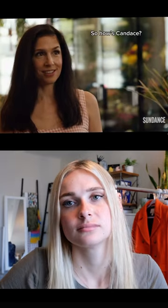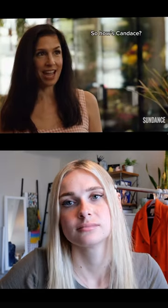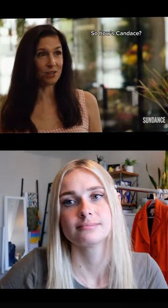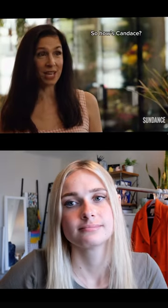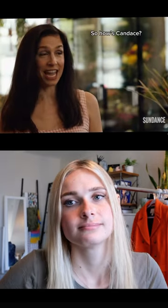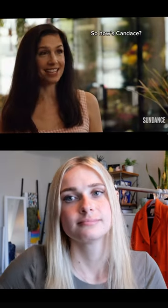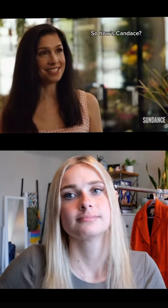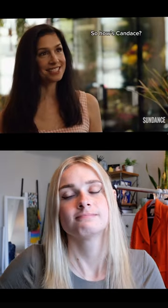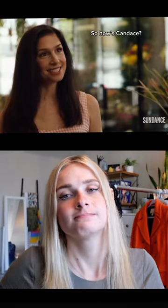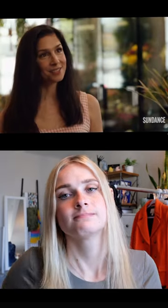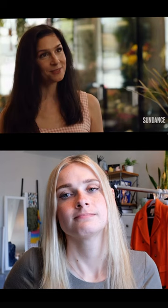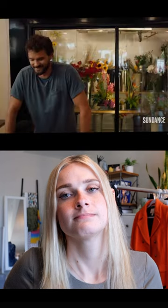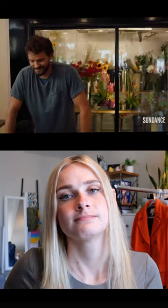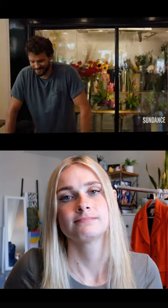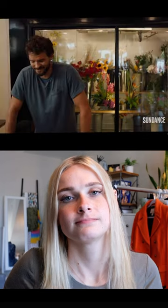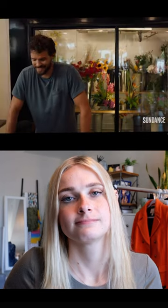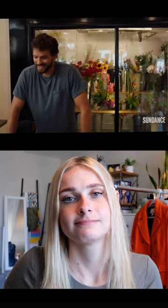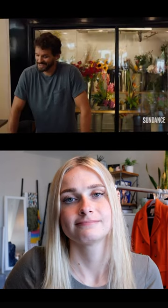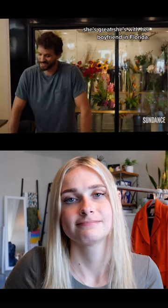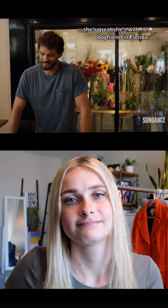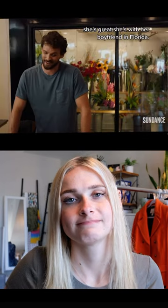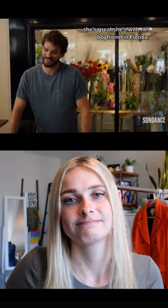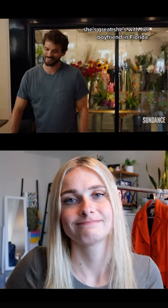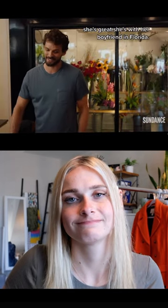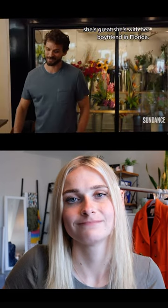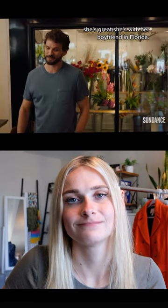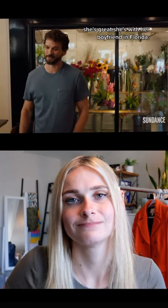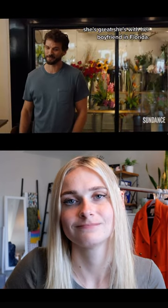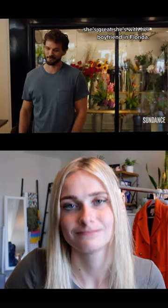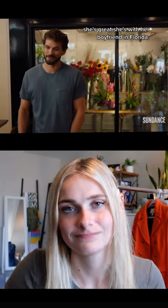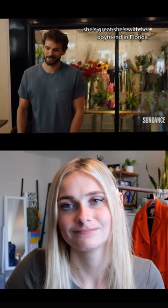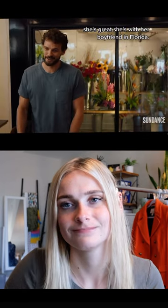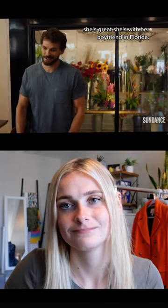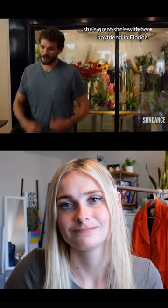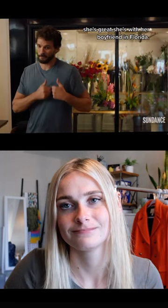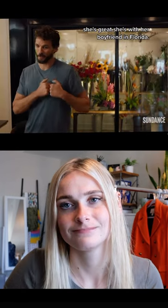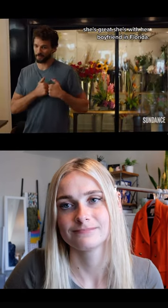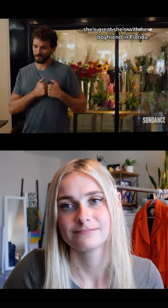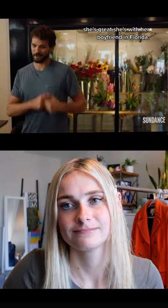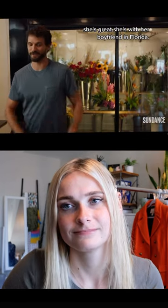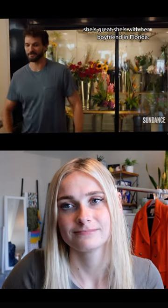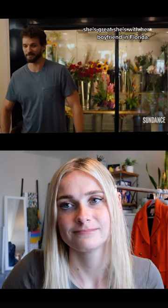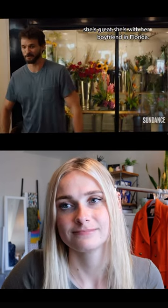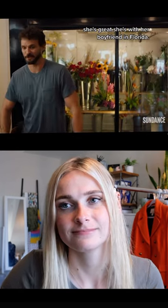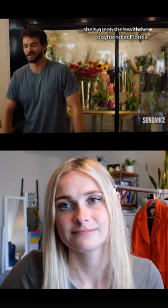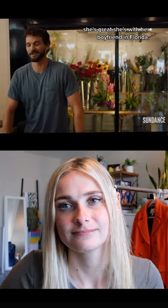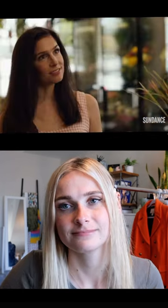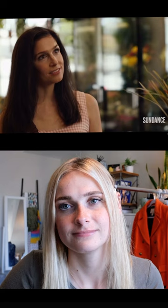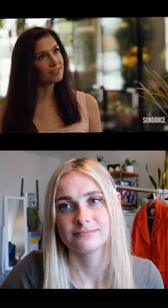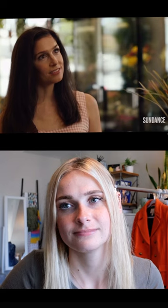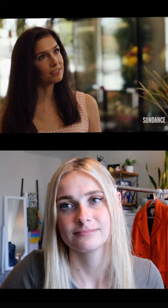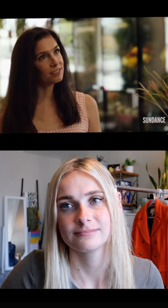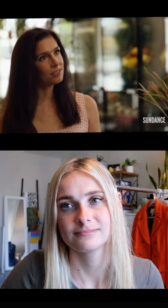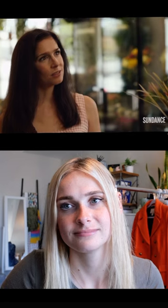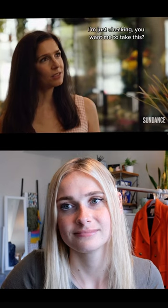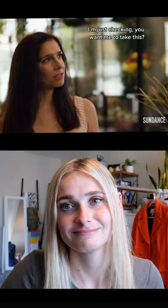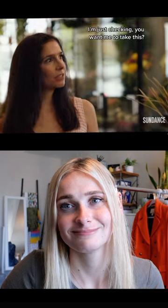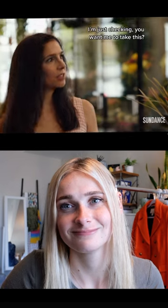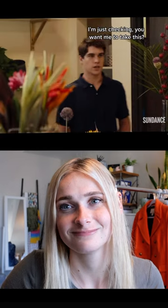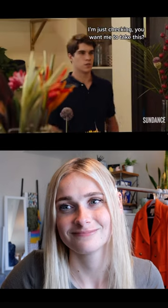Though, how can it? She's great. She's with her boyfriend in Florida. Hey, Uncle Shep, you